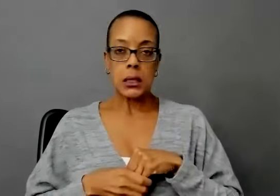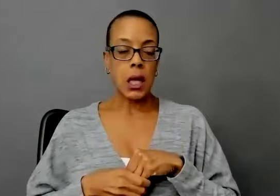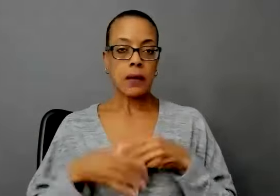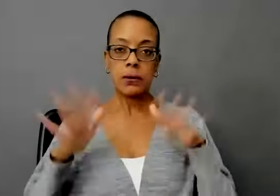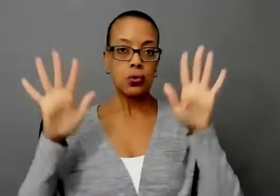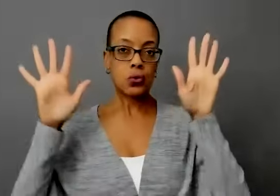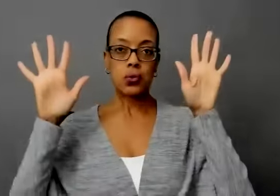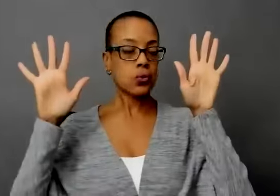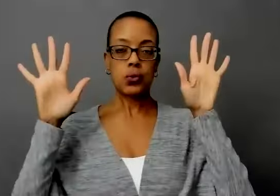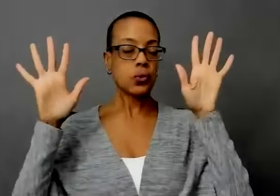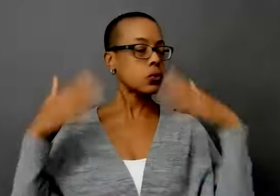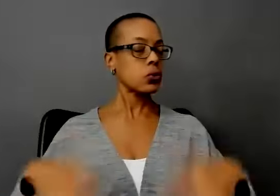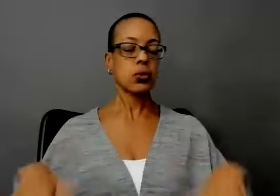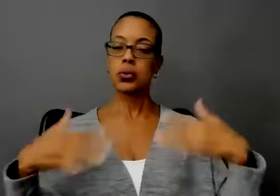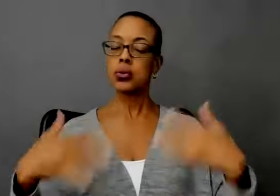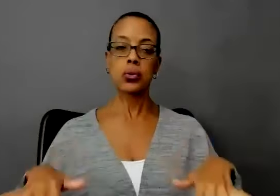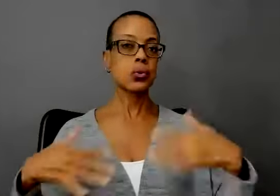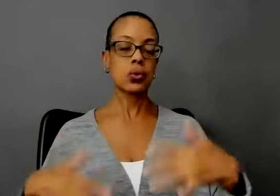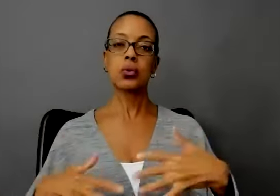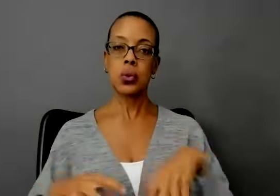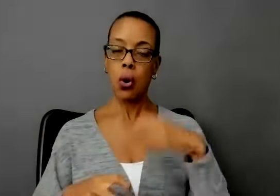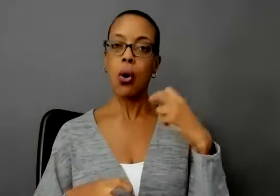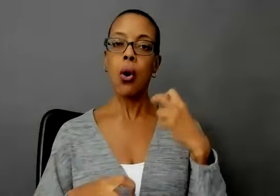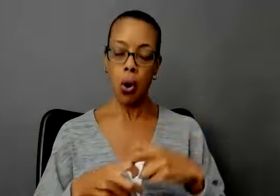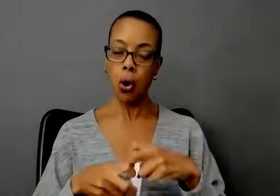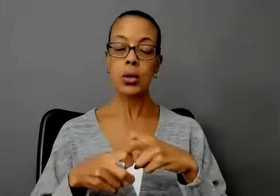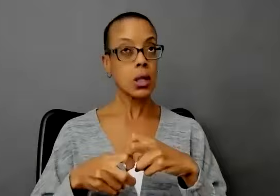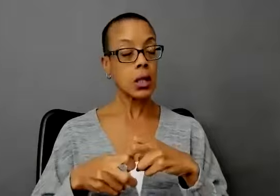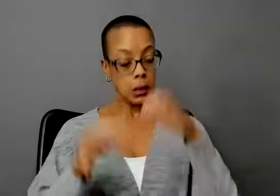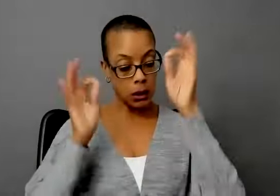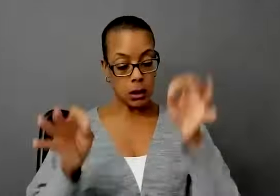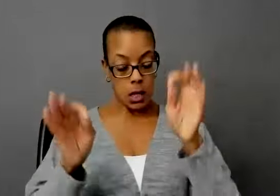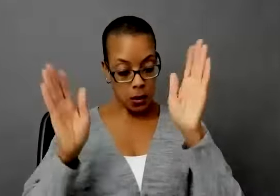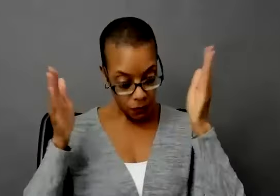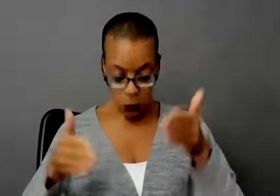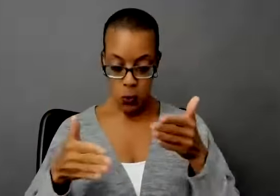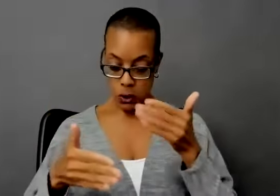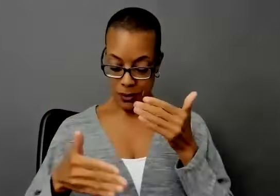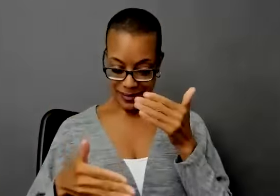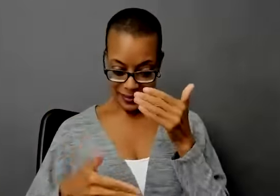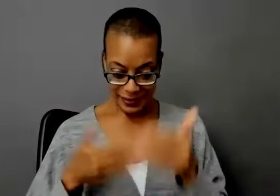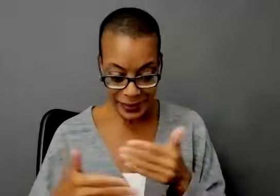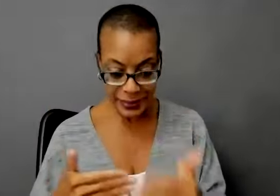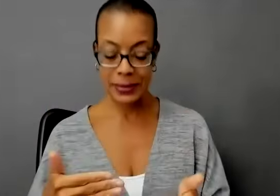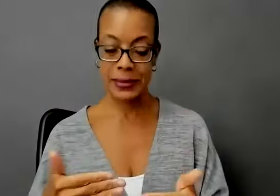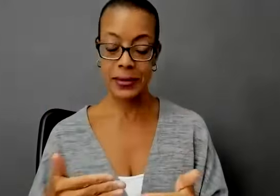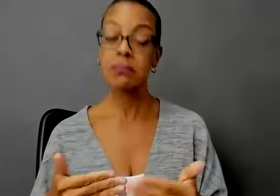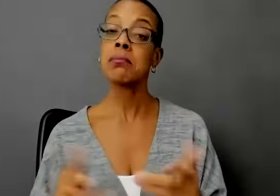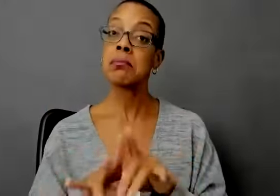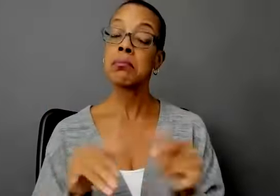It was very difficult to sit down and actually commit to it. But what's really important, and I think is a cornerstone of the work